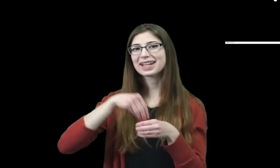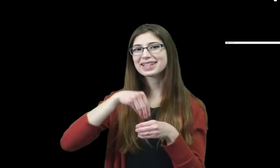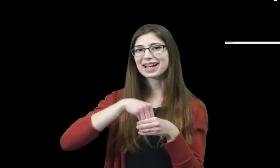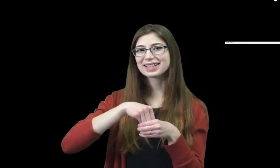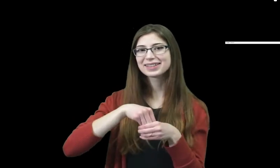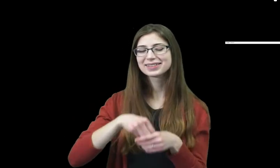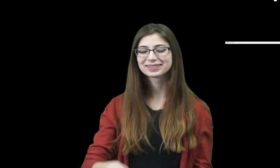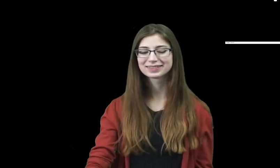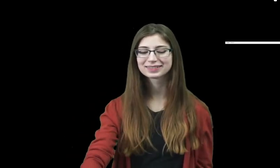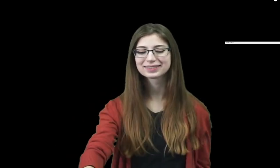Inside.